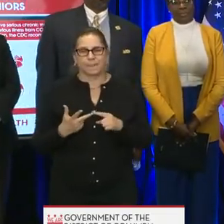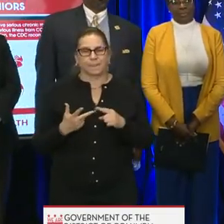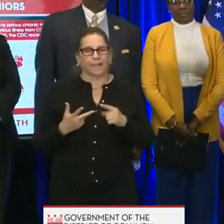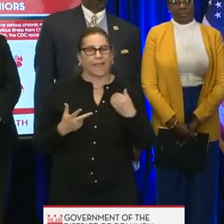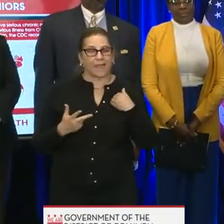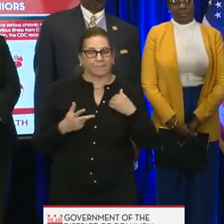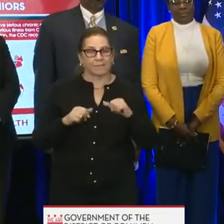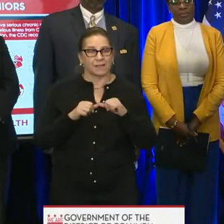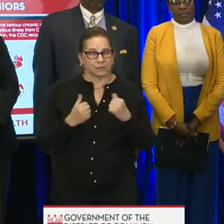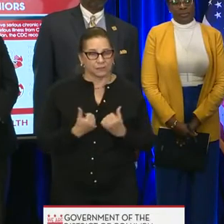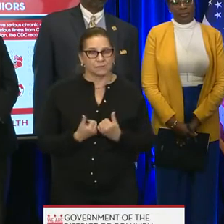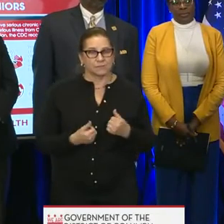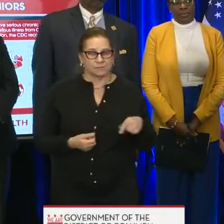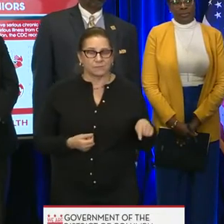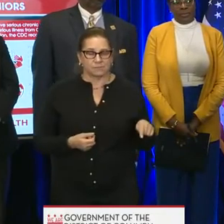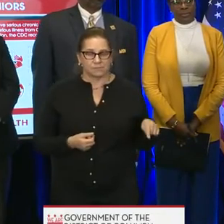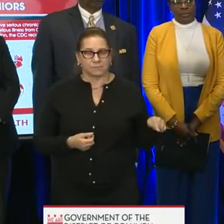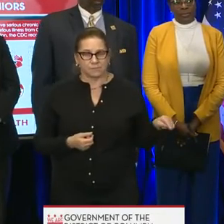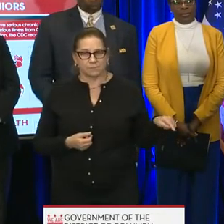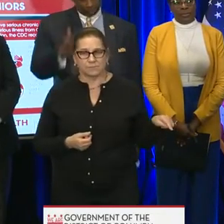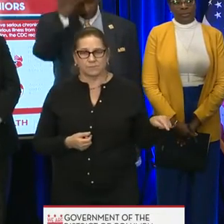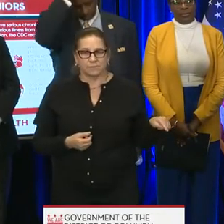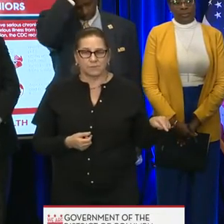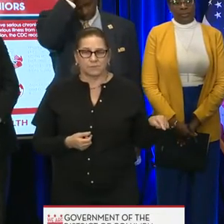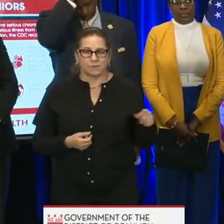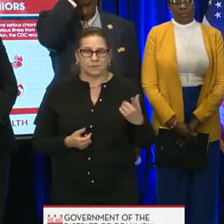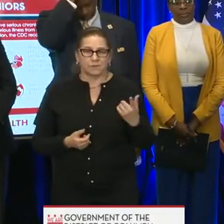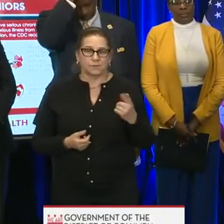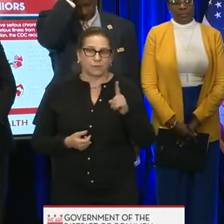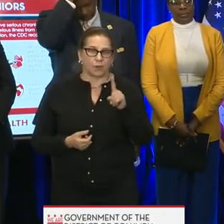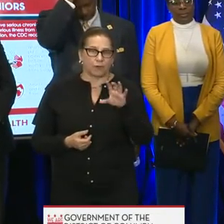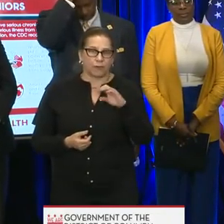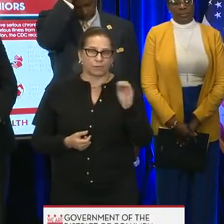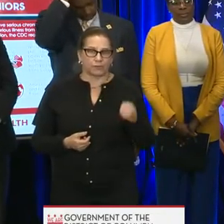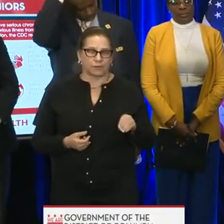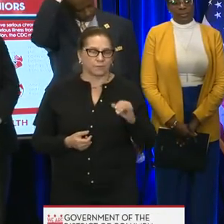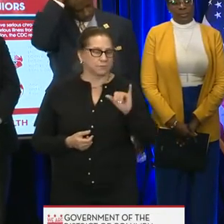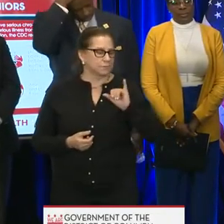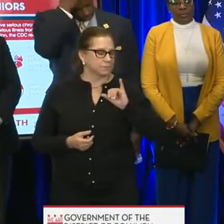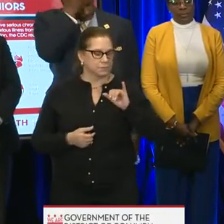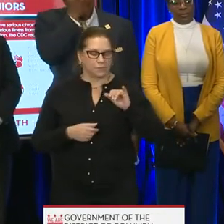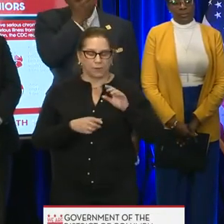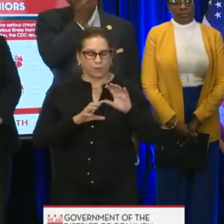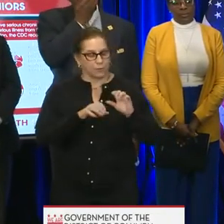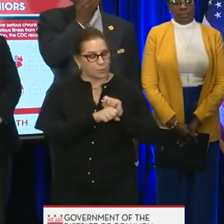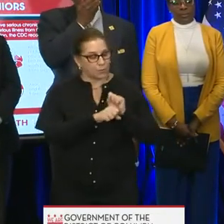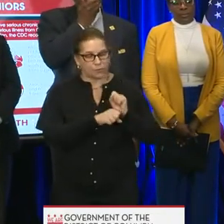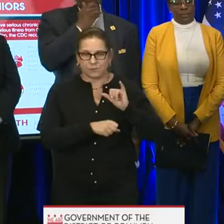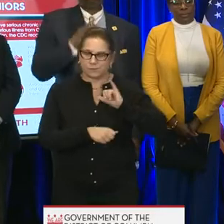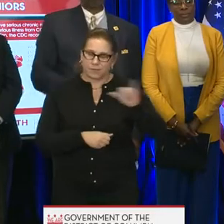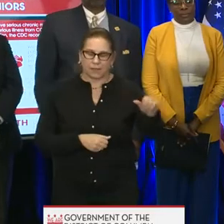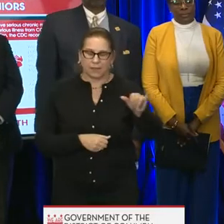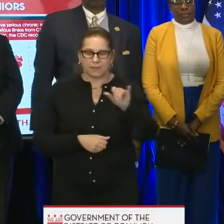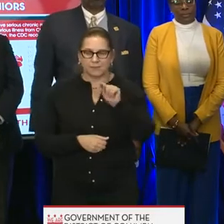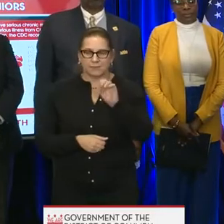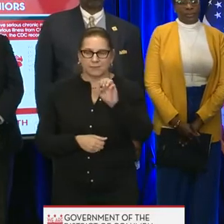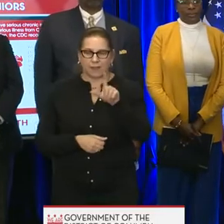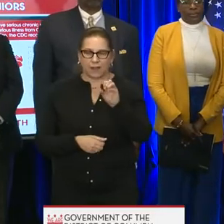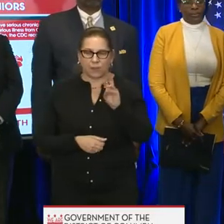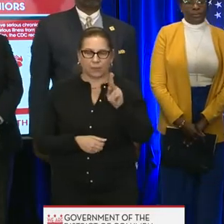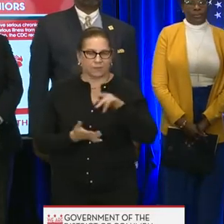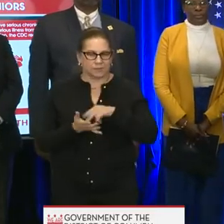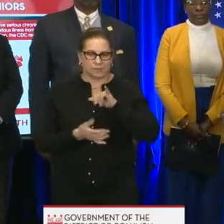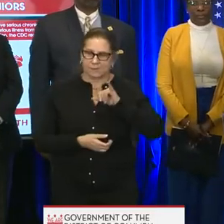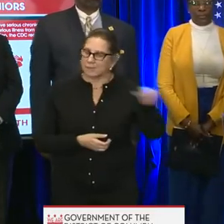can very nearly 100% telework. Others that portions of their workforce can telework and others